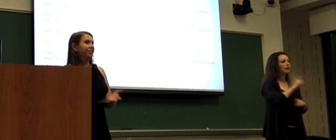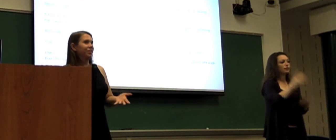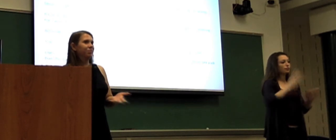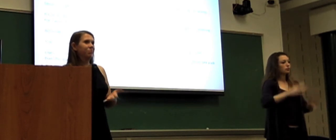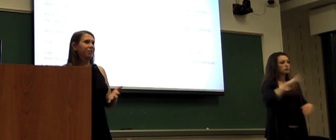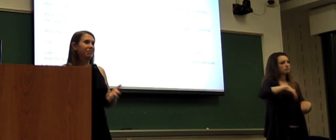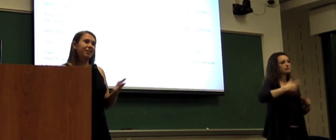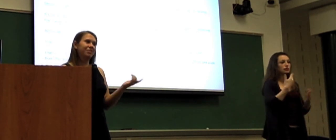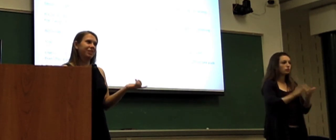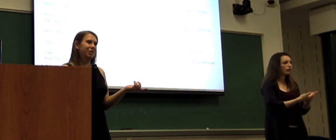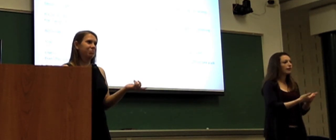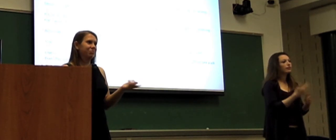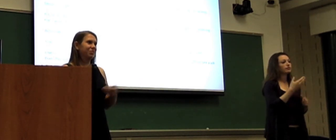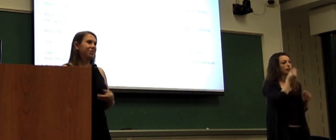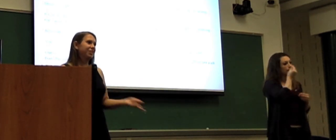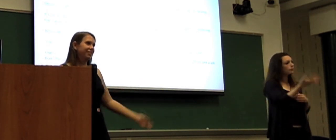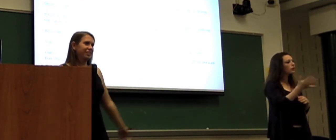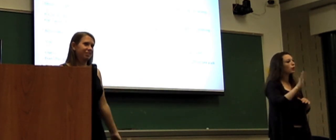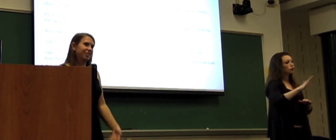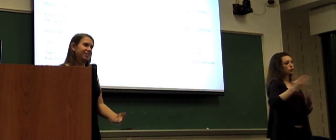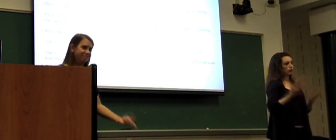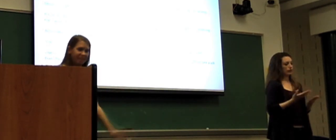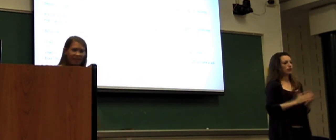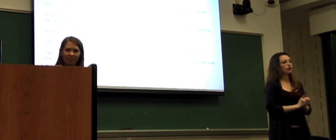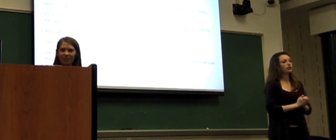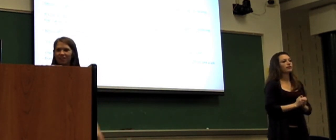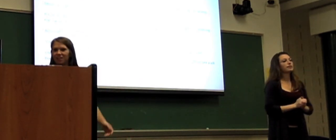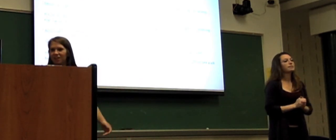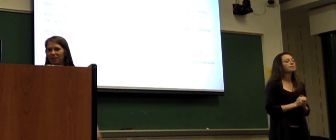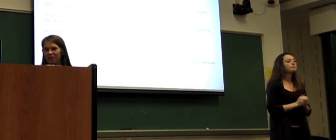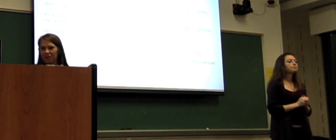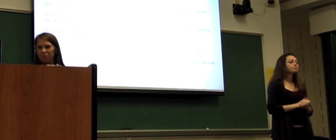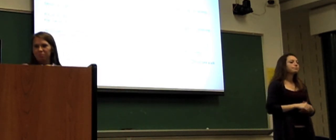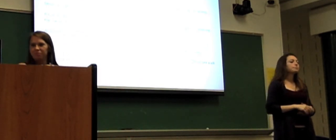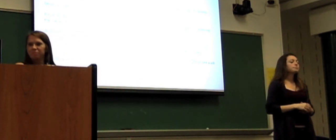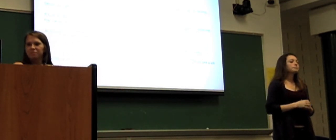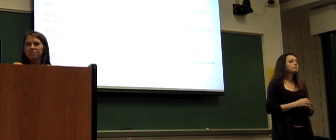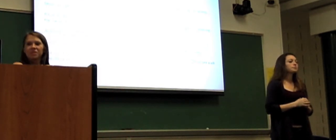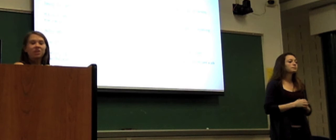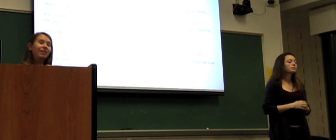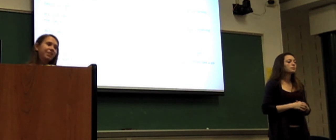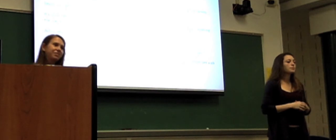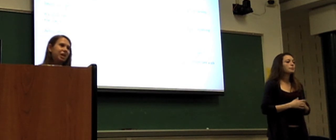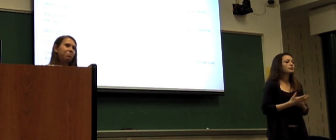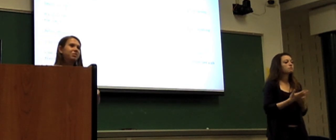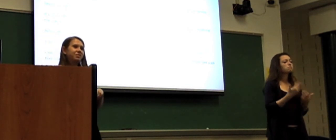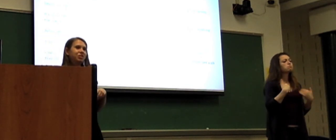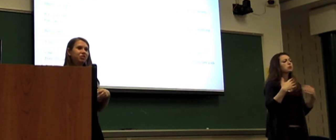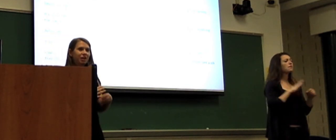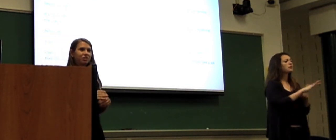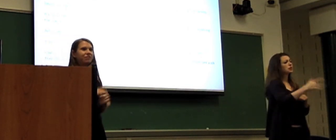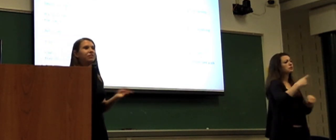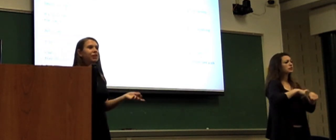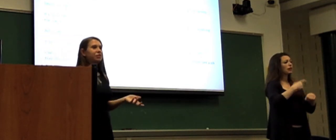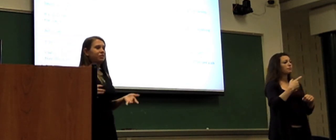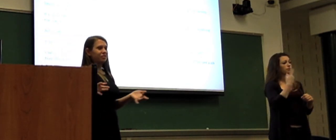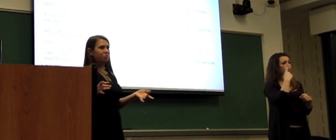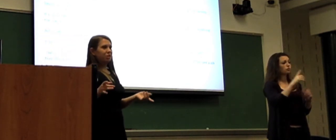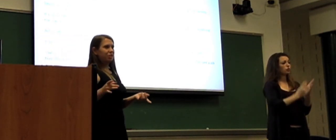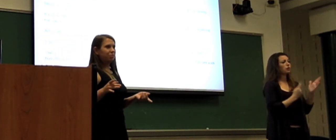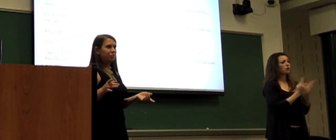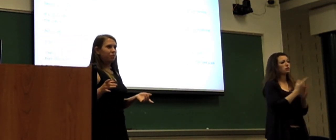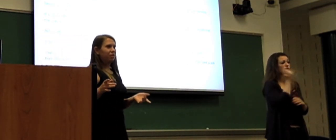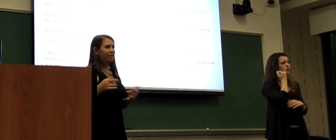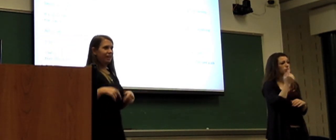you're here, but if they don't come, you're leaving, like you're not going to stay. You'll have enough time to finish your hours, even if you have to do a